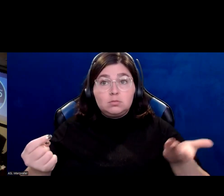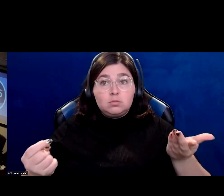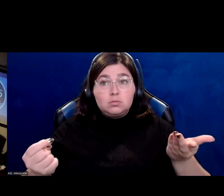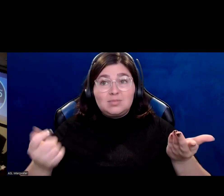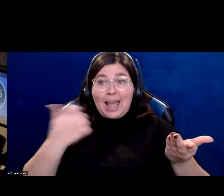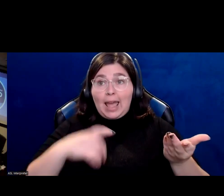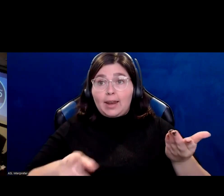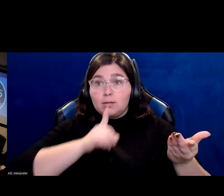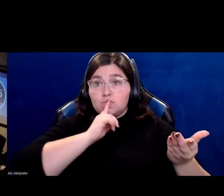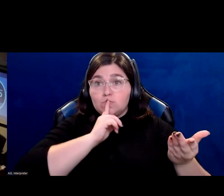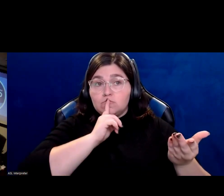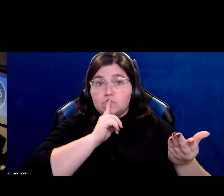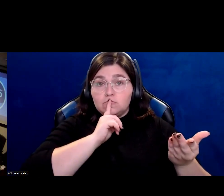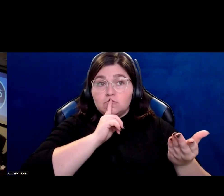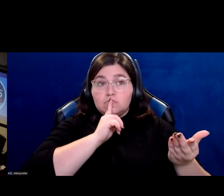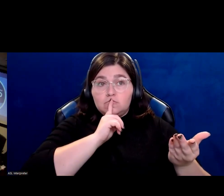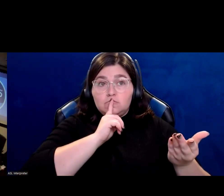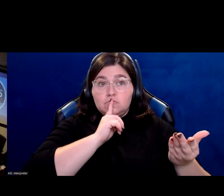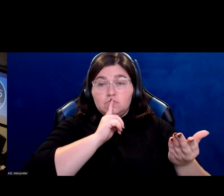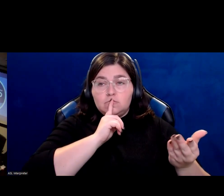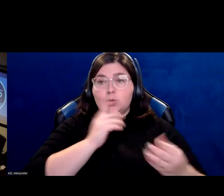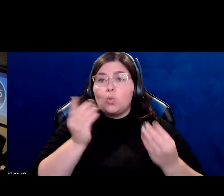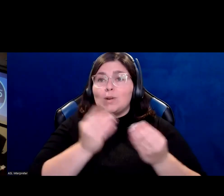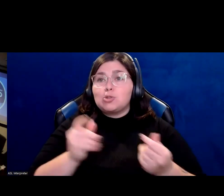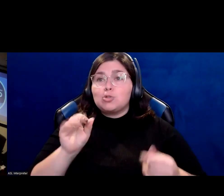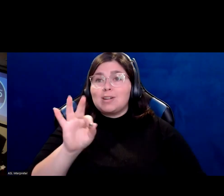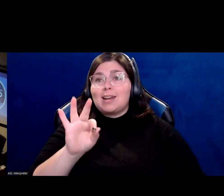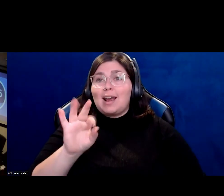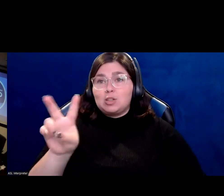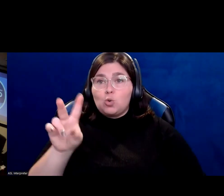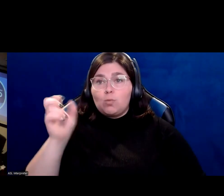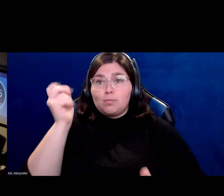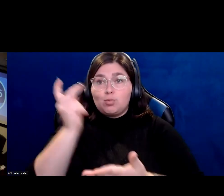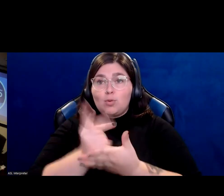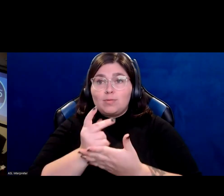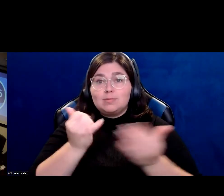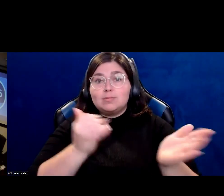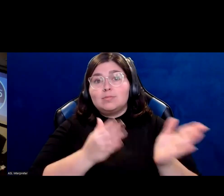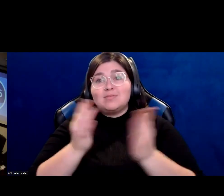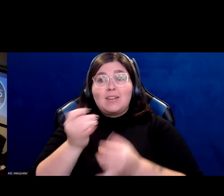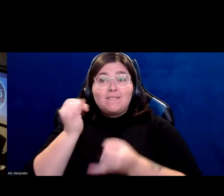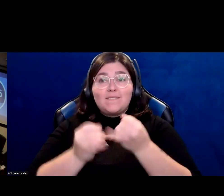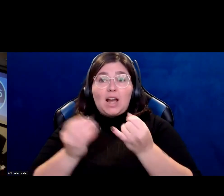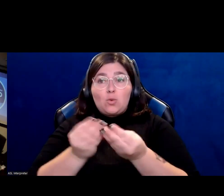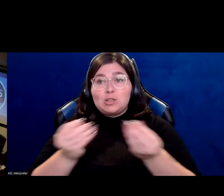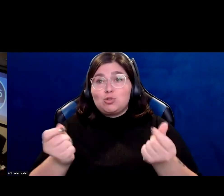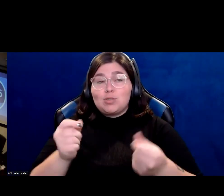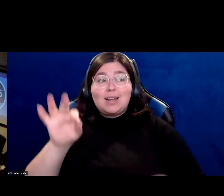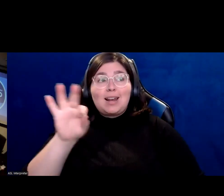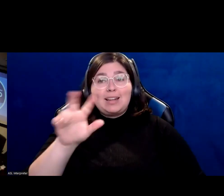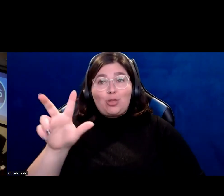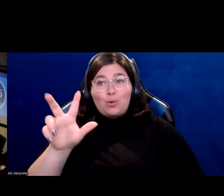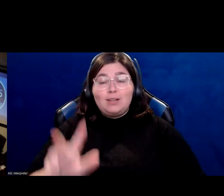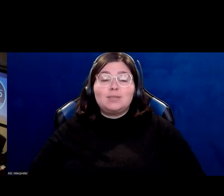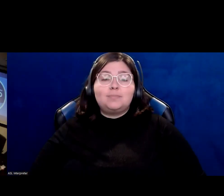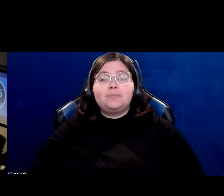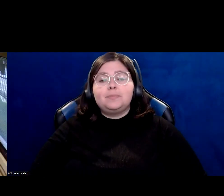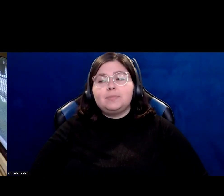Any abstentions? Resolution number 92 is approved. We move to the final resolution, resolution number